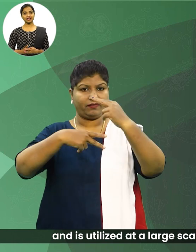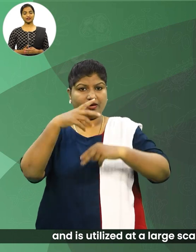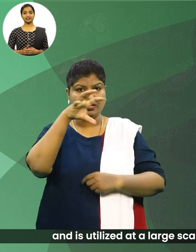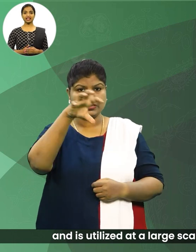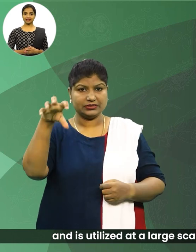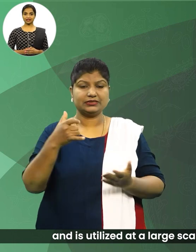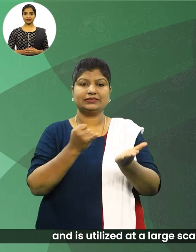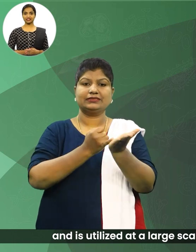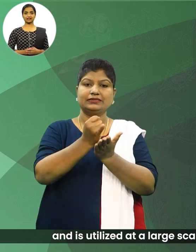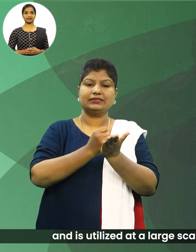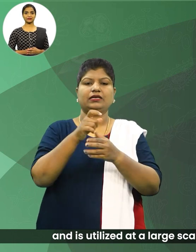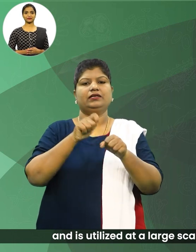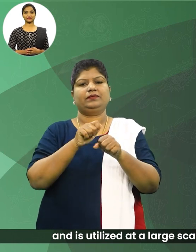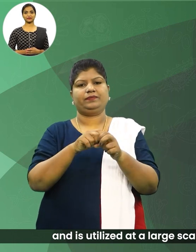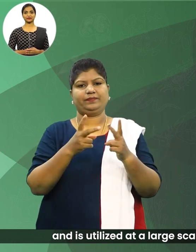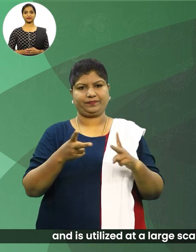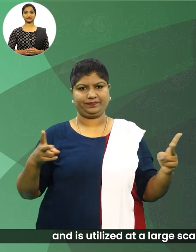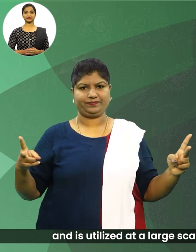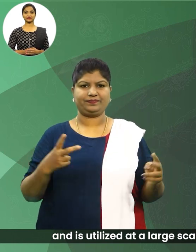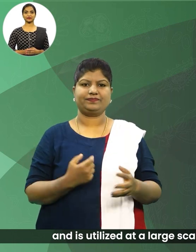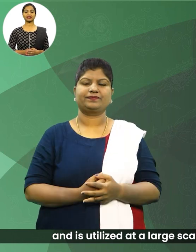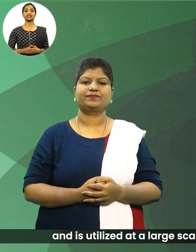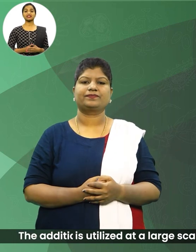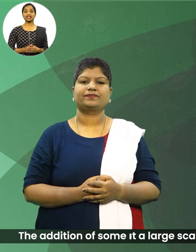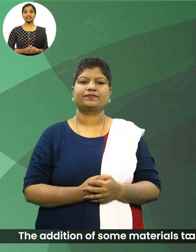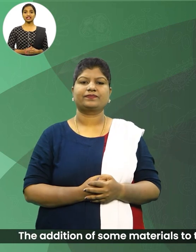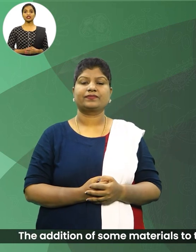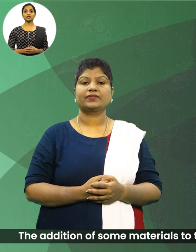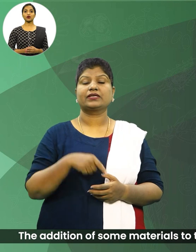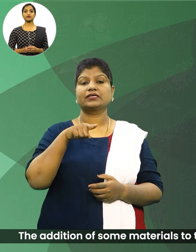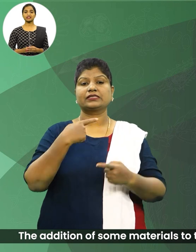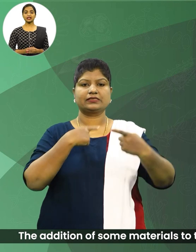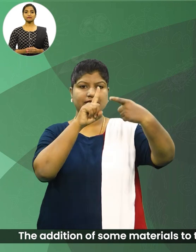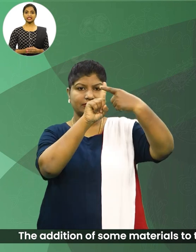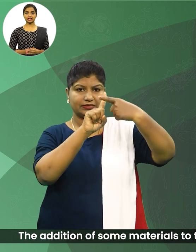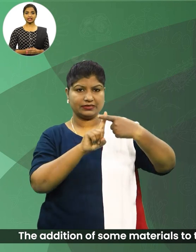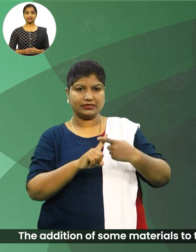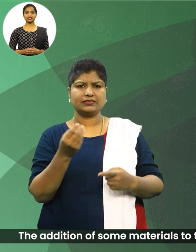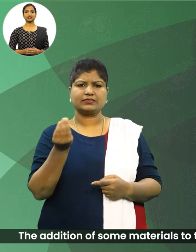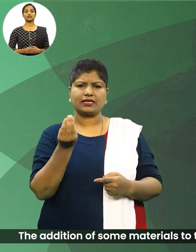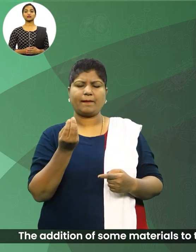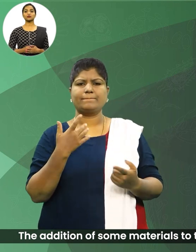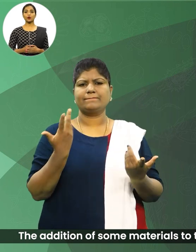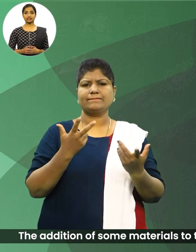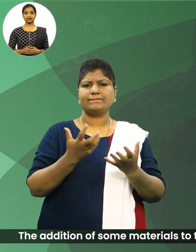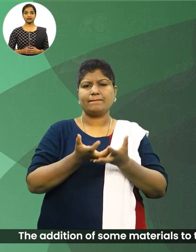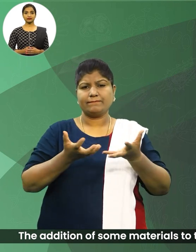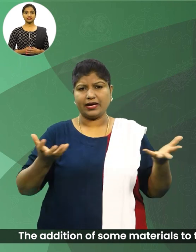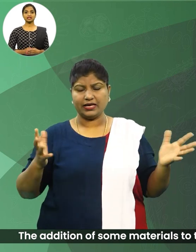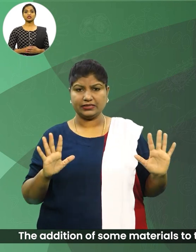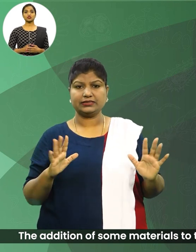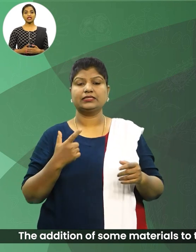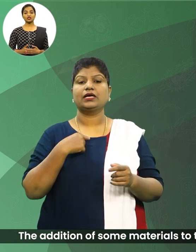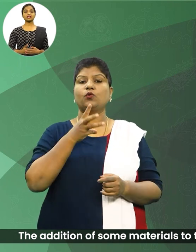agricultural activities. The addition of some materials to the water